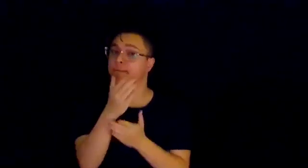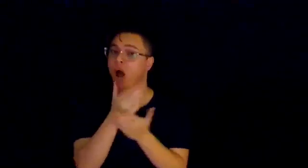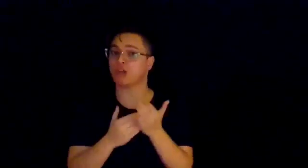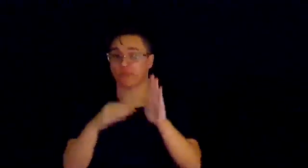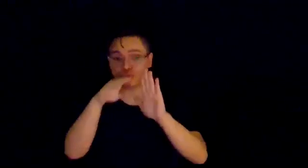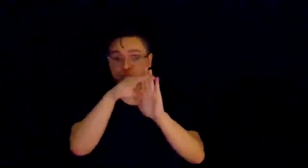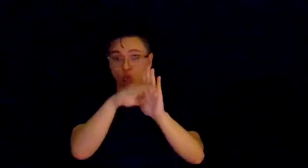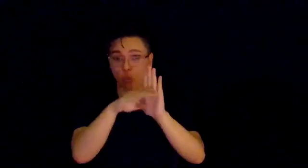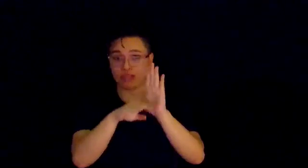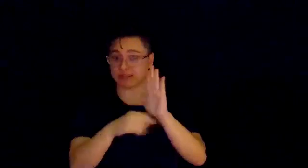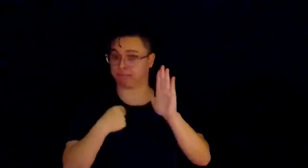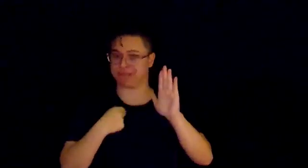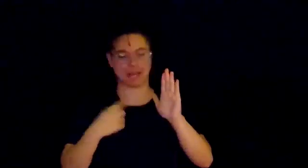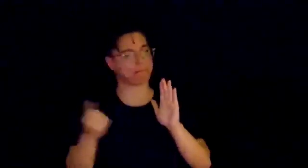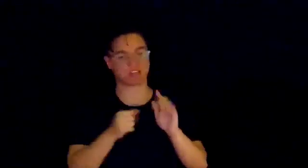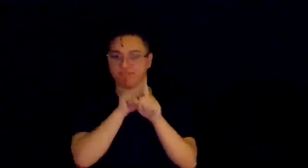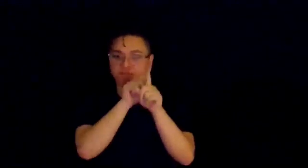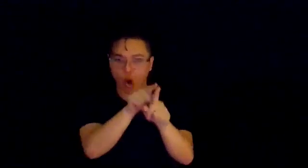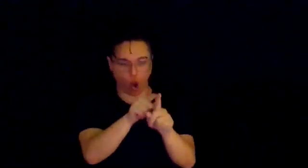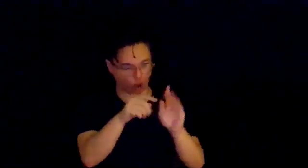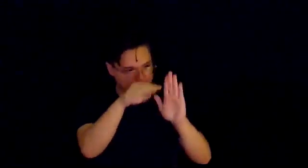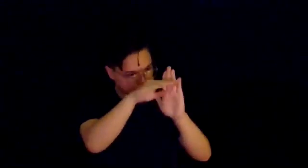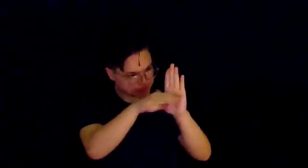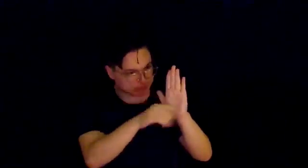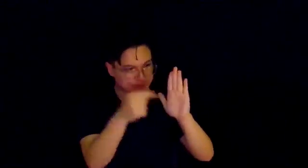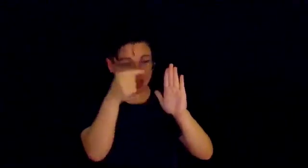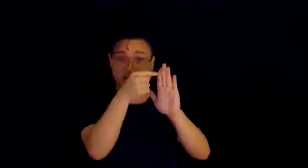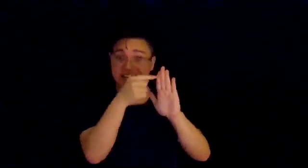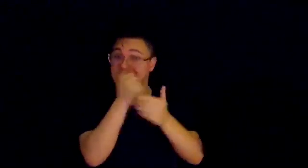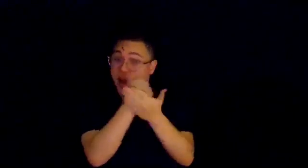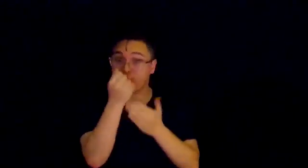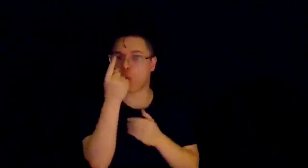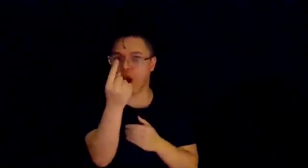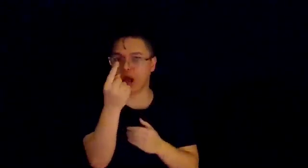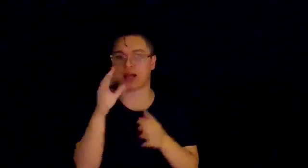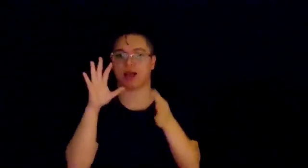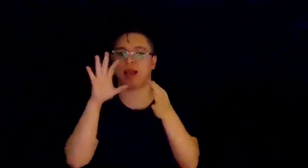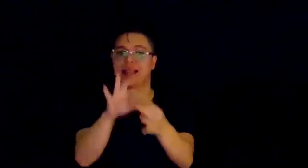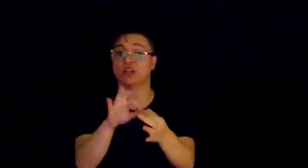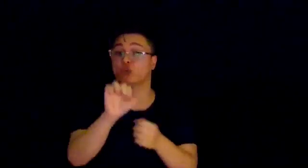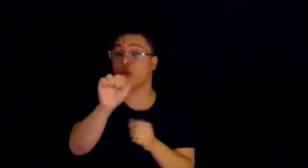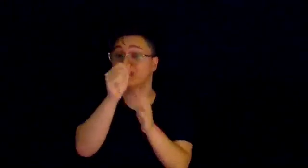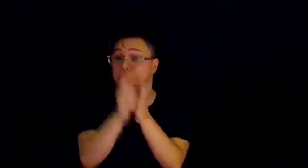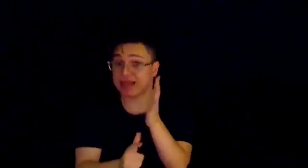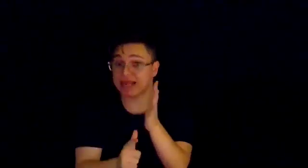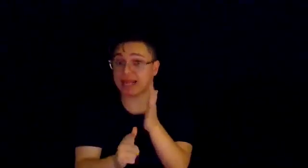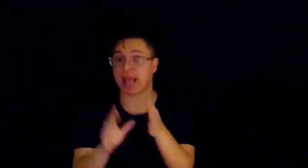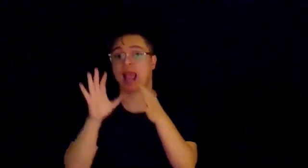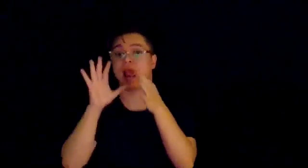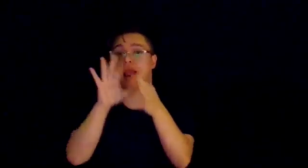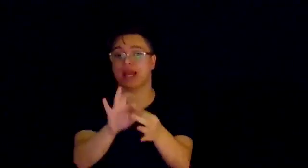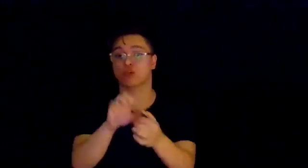funded. It really needs to be associated. There are rules that I must follow, and one of those, the number